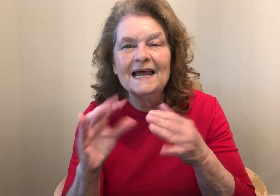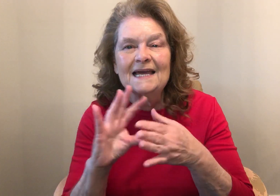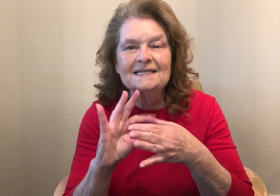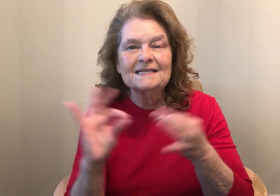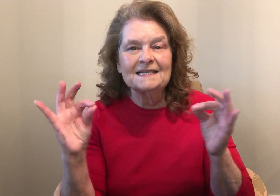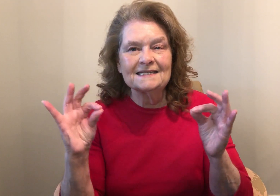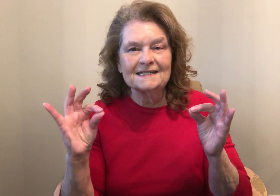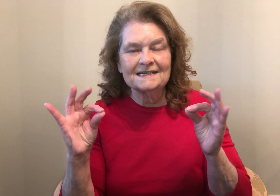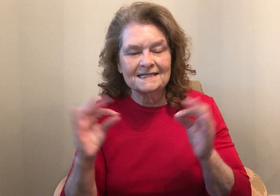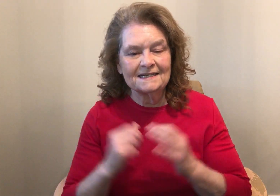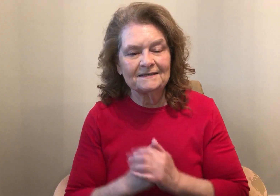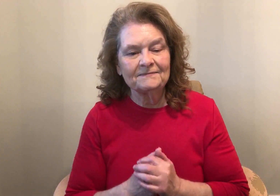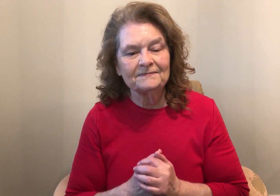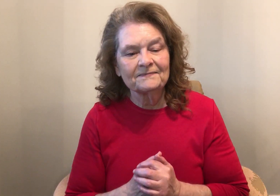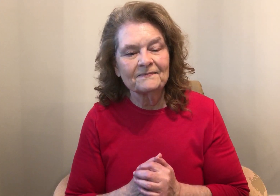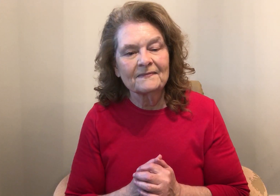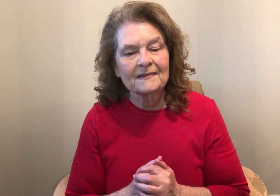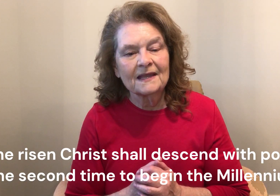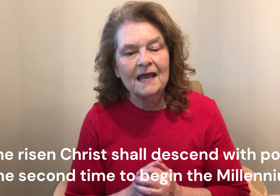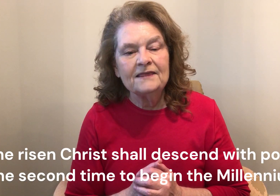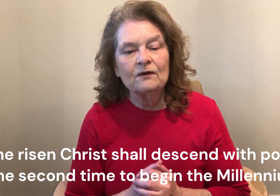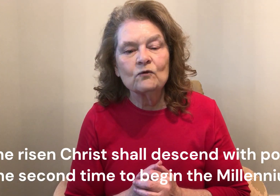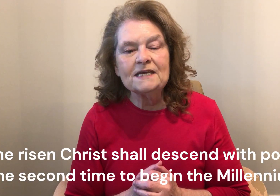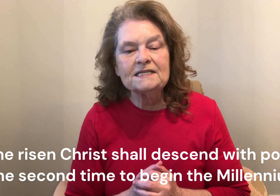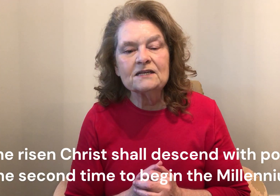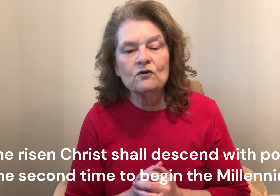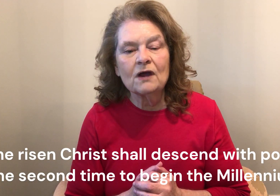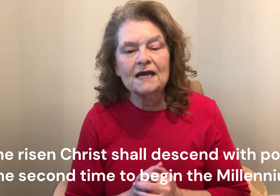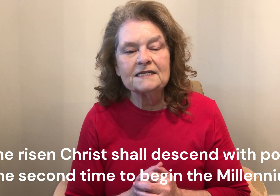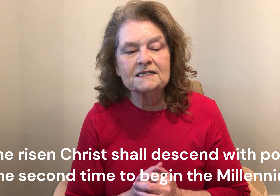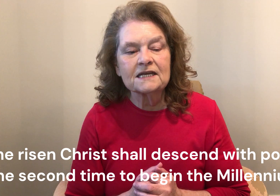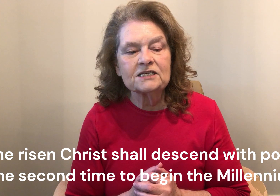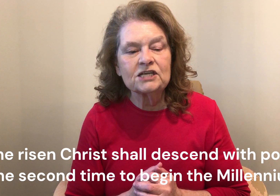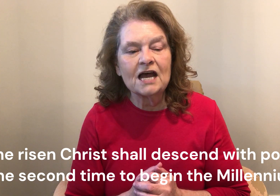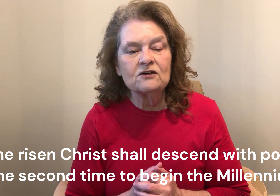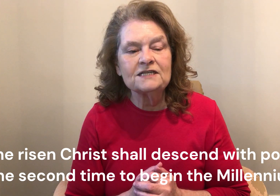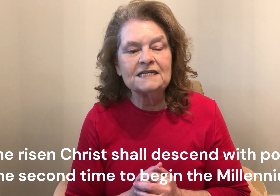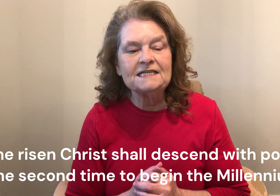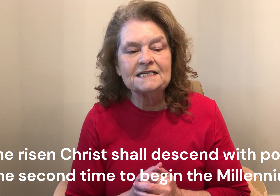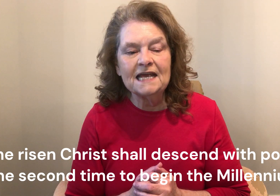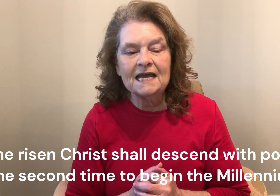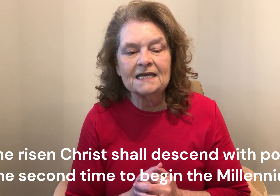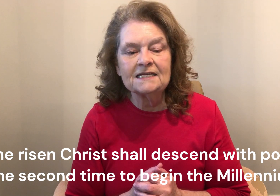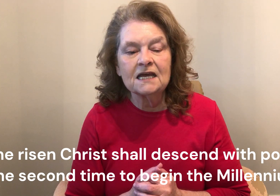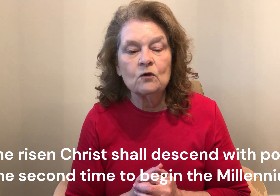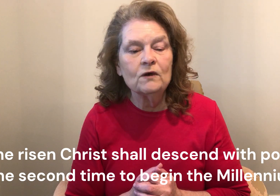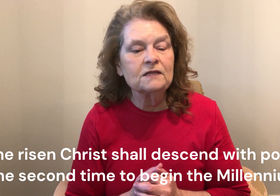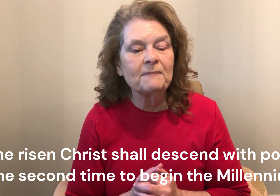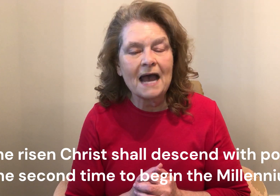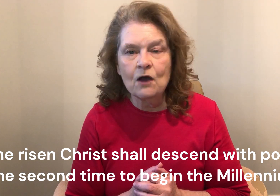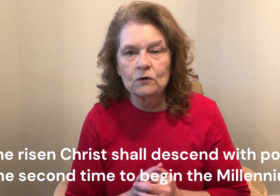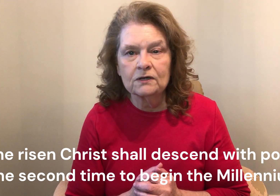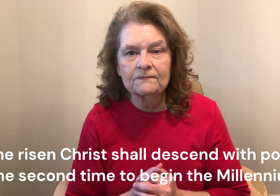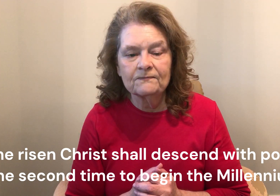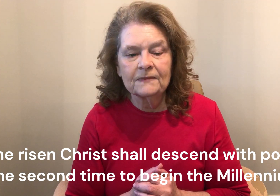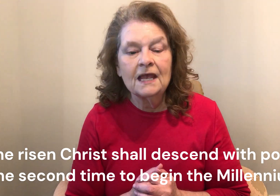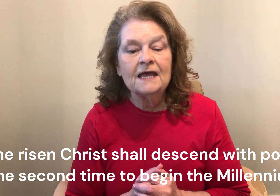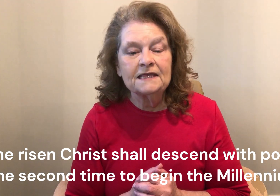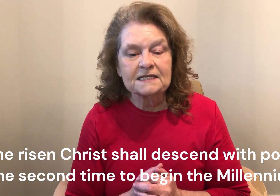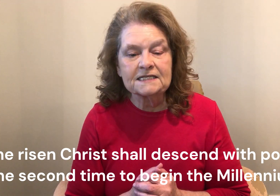Last sentence. The risen Christ shall descend with power, the